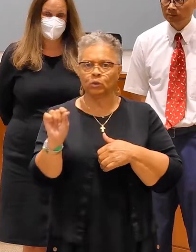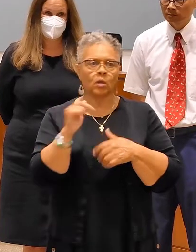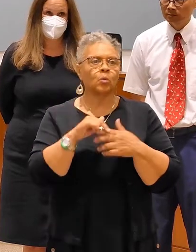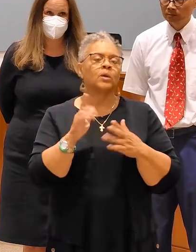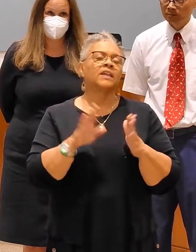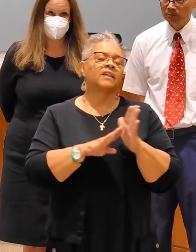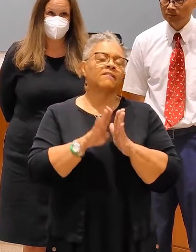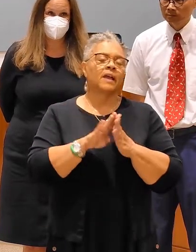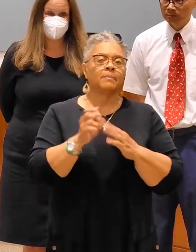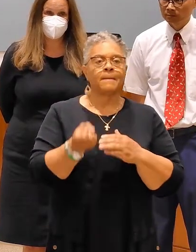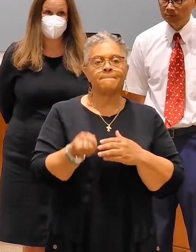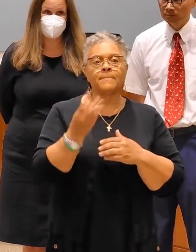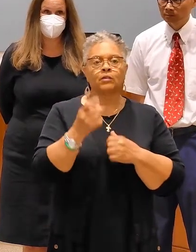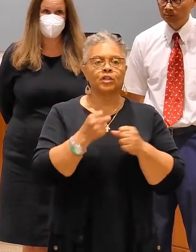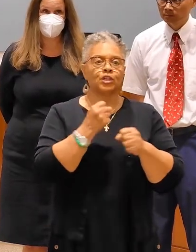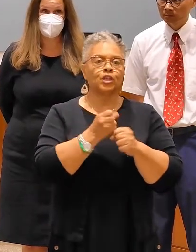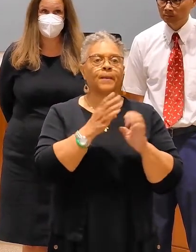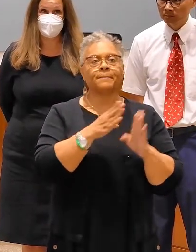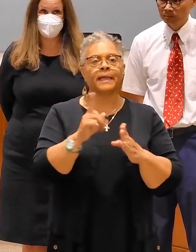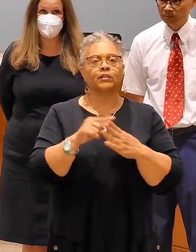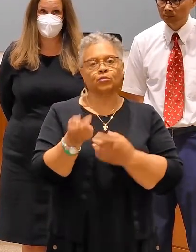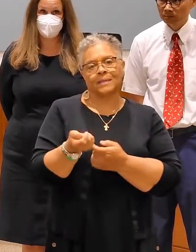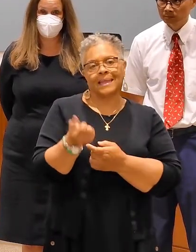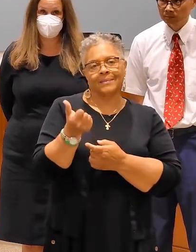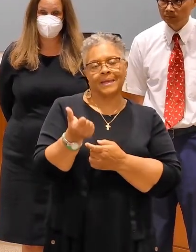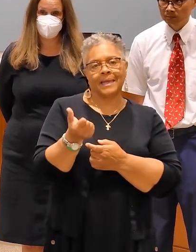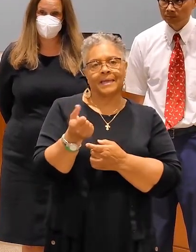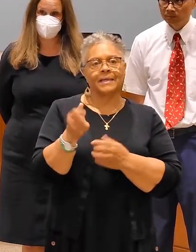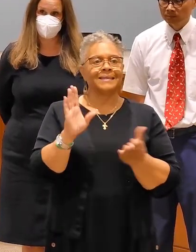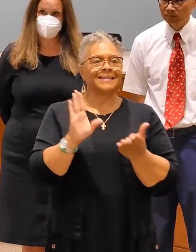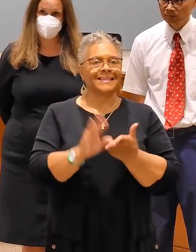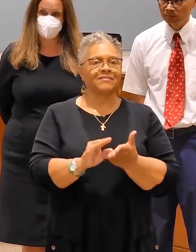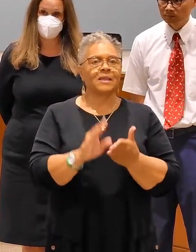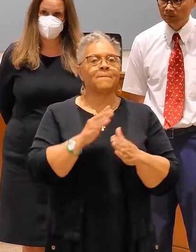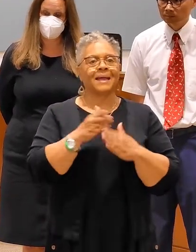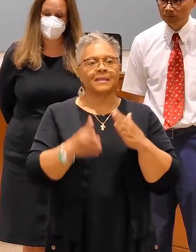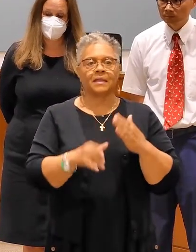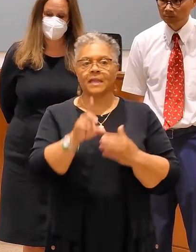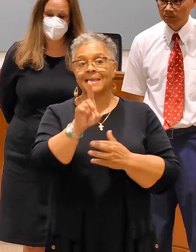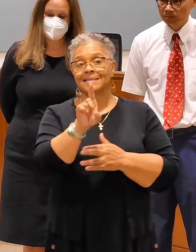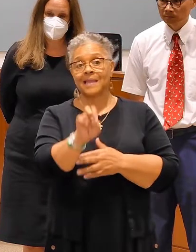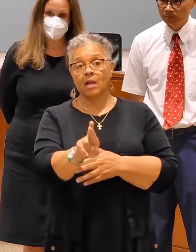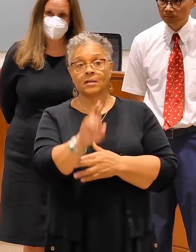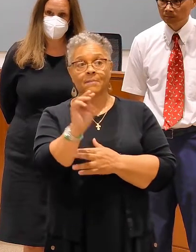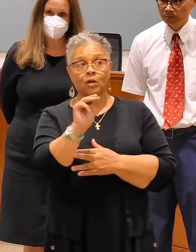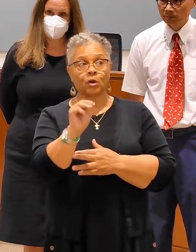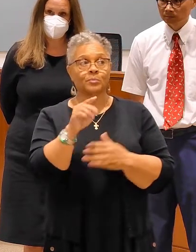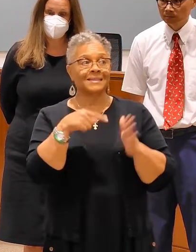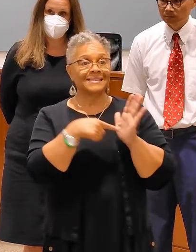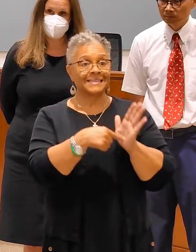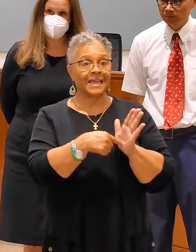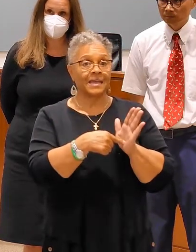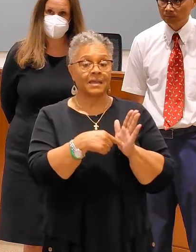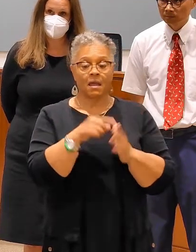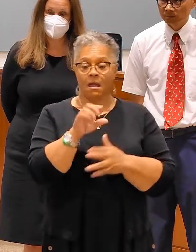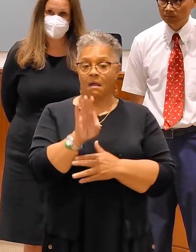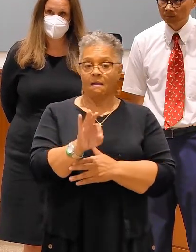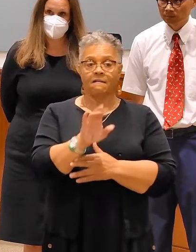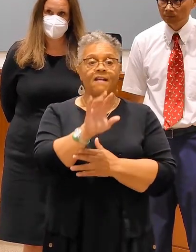that multi-year plan to eliminate this deficit by the end, as Dr. Materano indicated, of fiscal